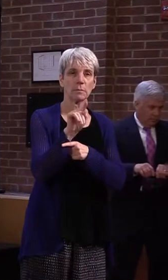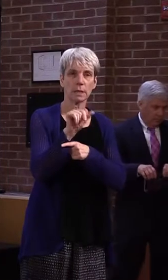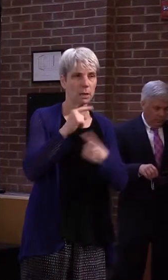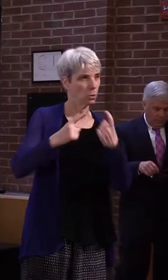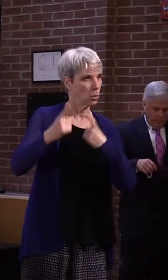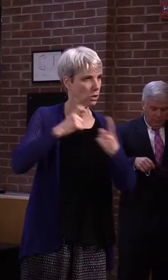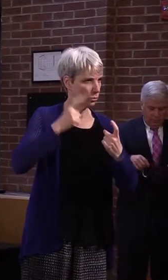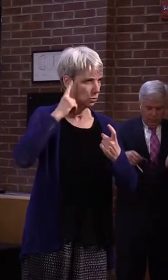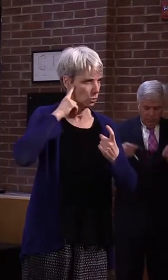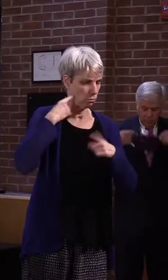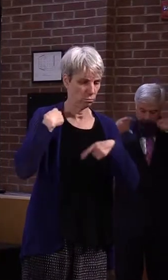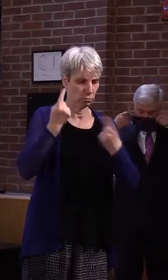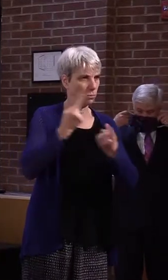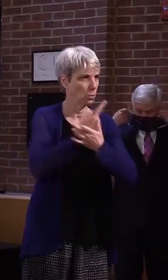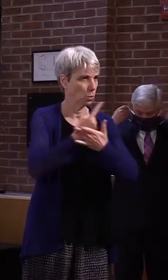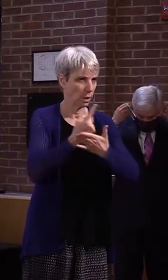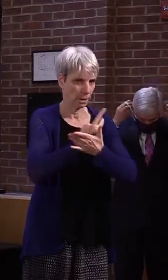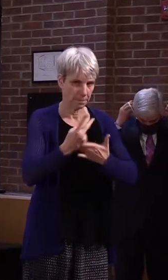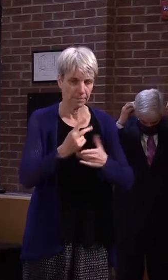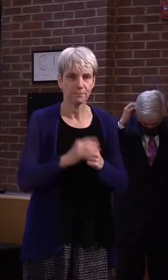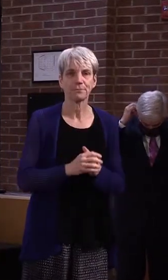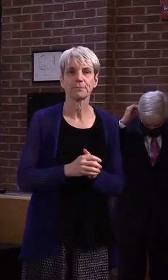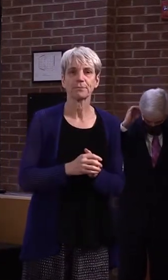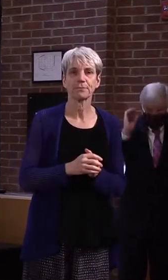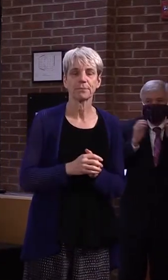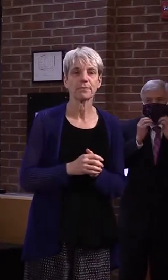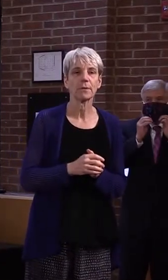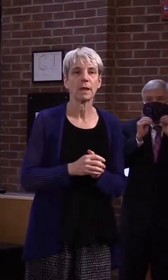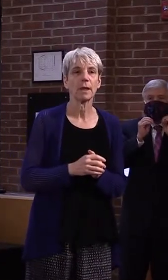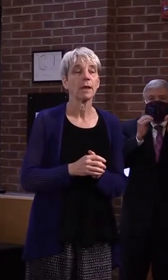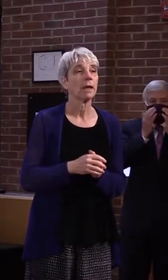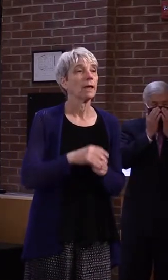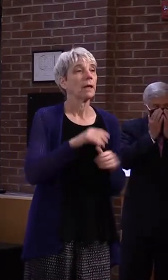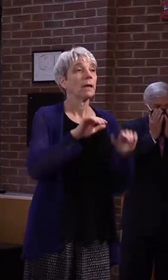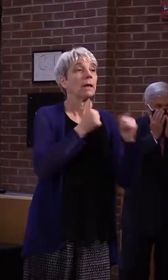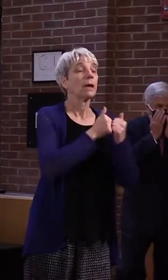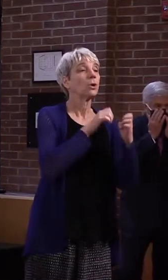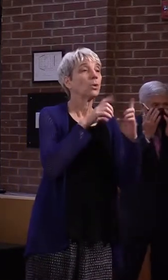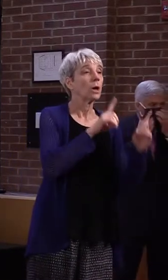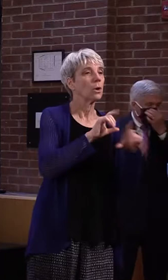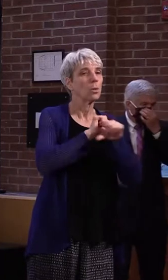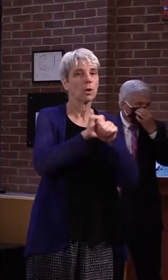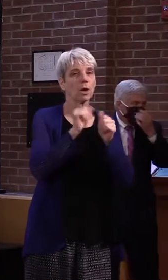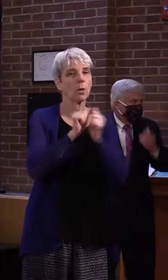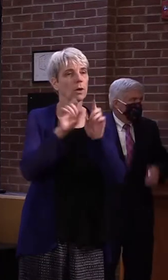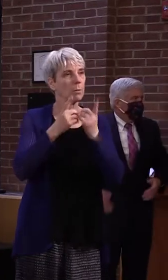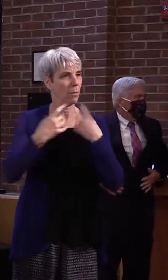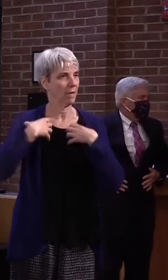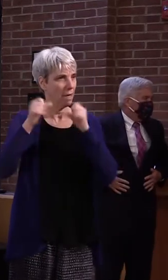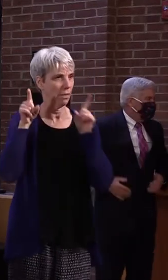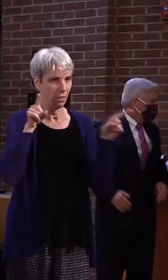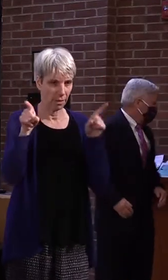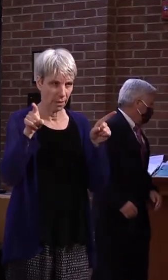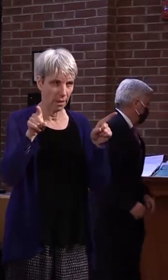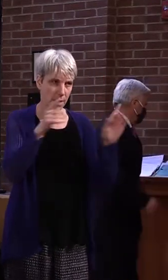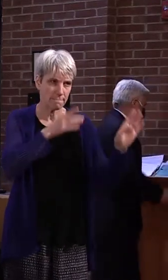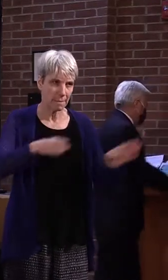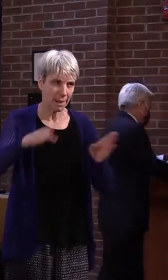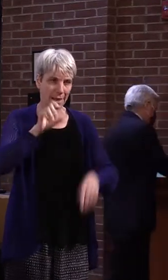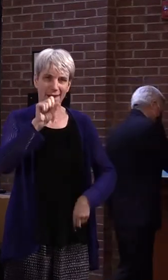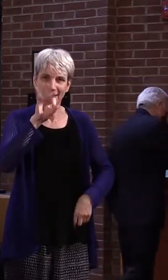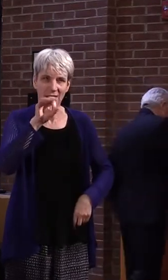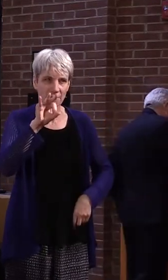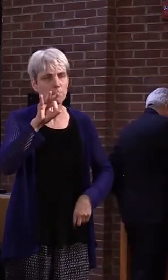weeks. We are working with our partners at the Health Department to design the data reporting for if and when we